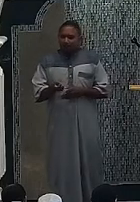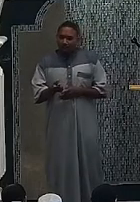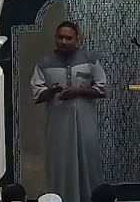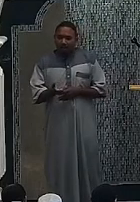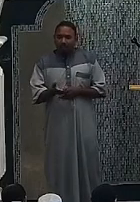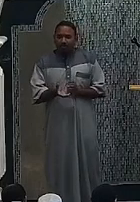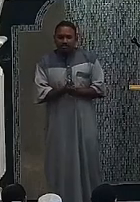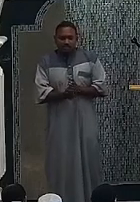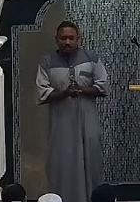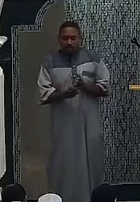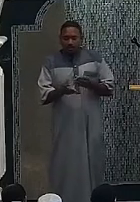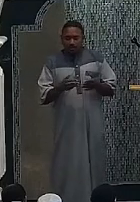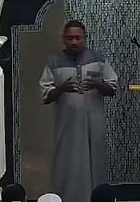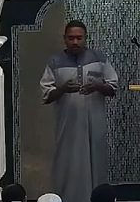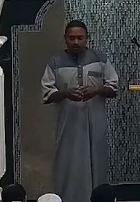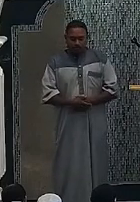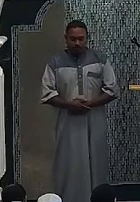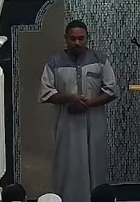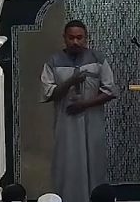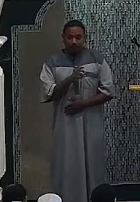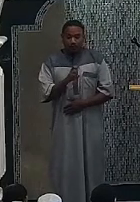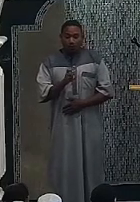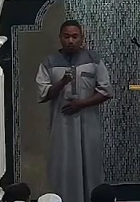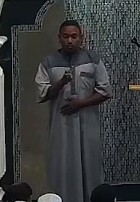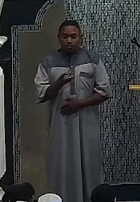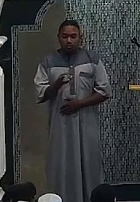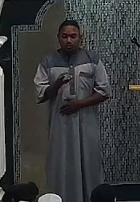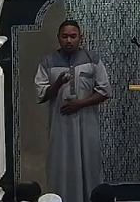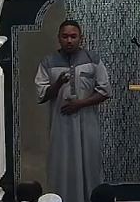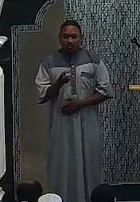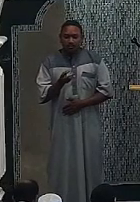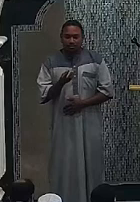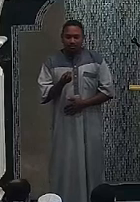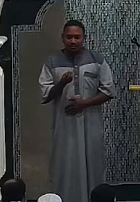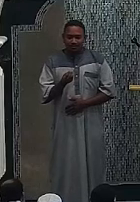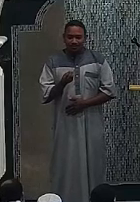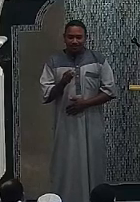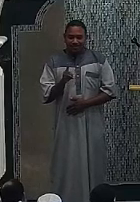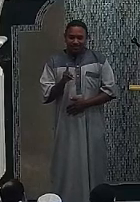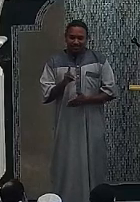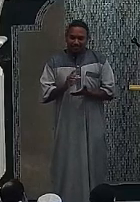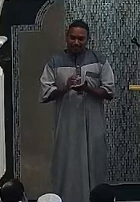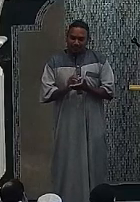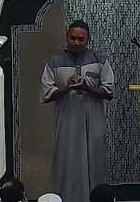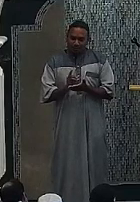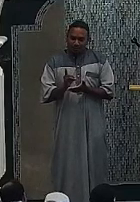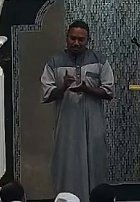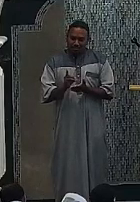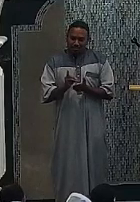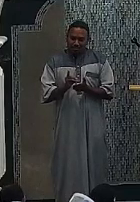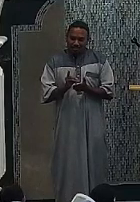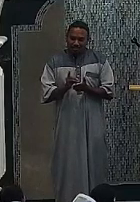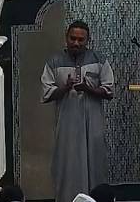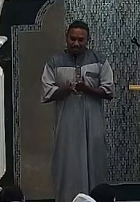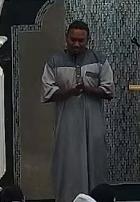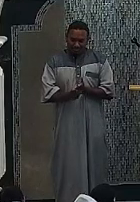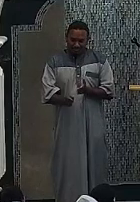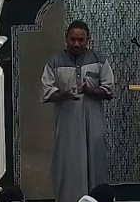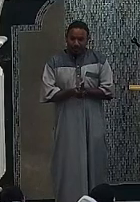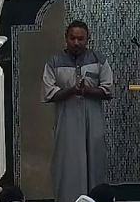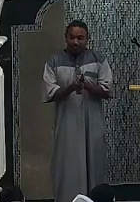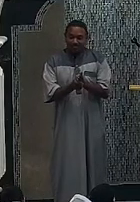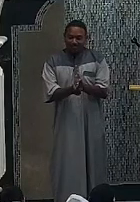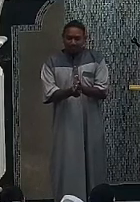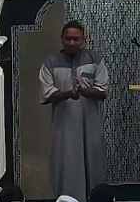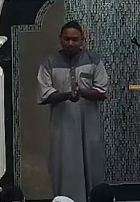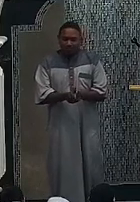campaign, a debit order campaign at the moment, where we're just asking everybody to contribute 50 rand a month, inshallah. And